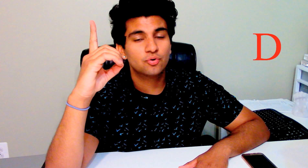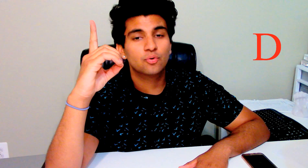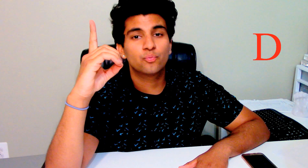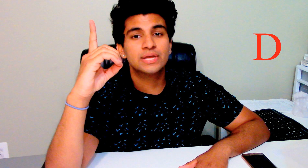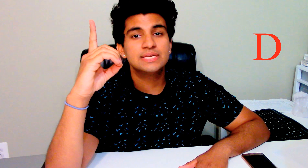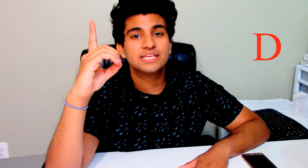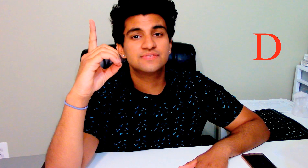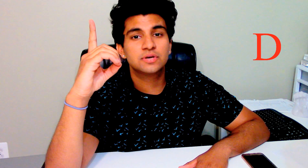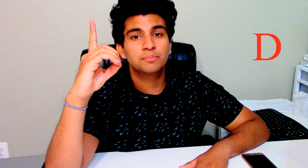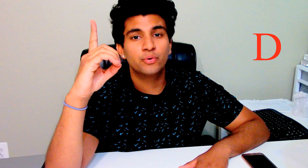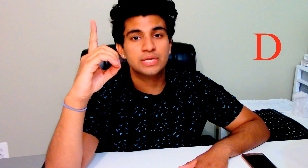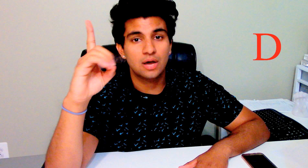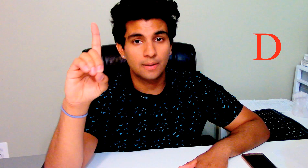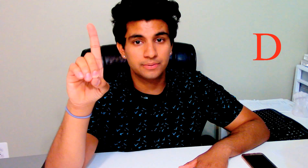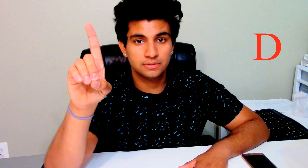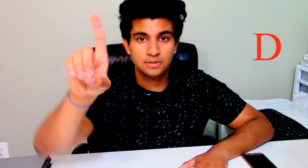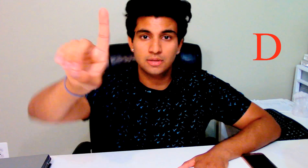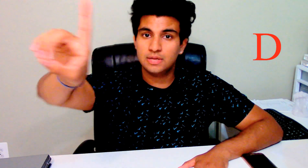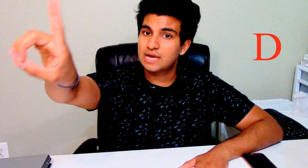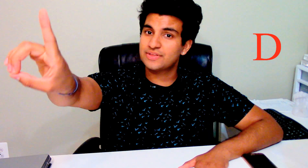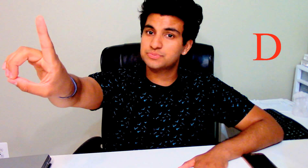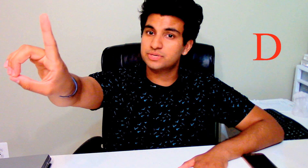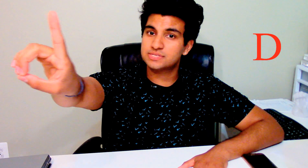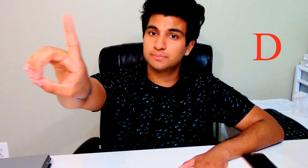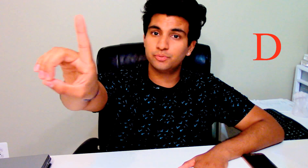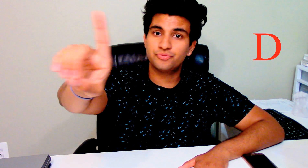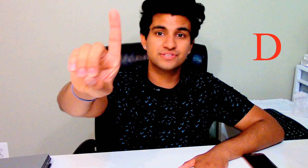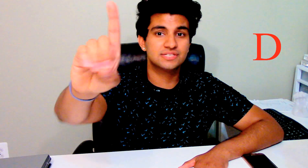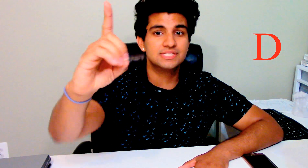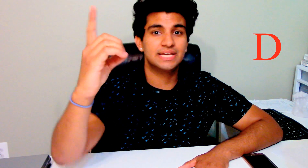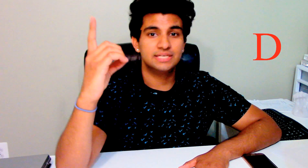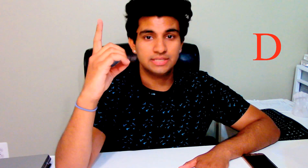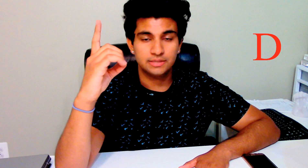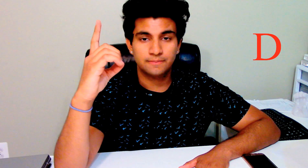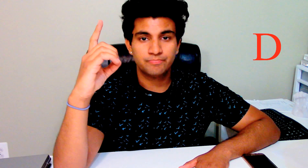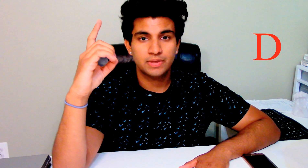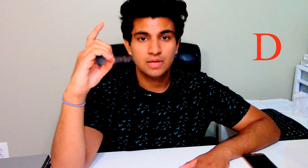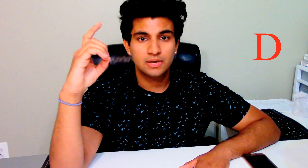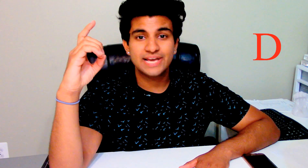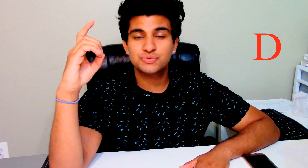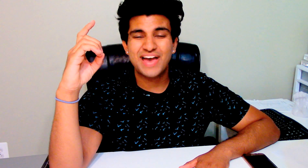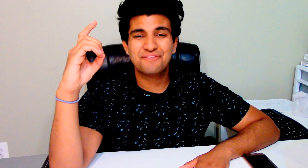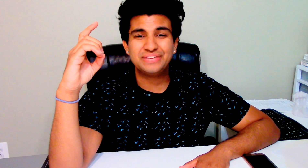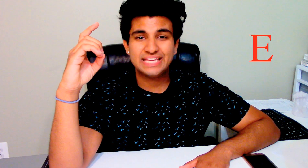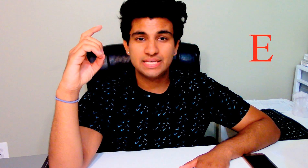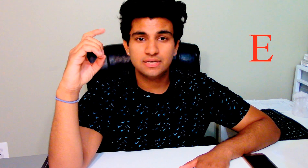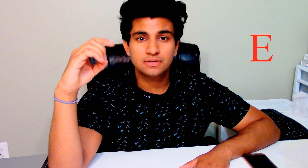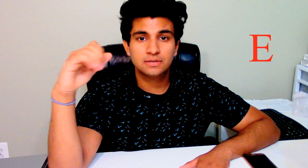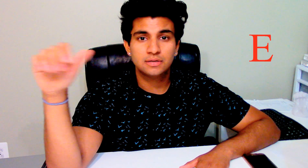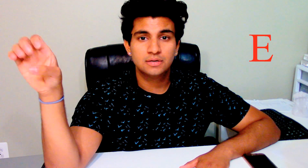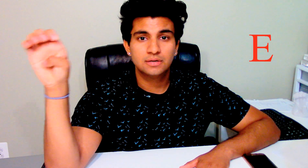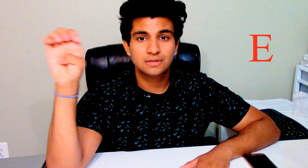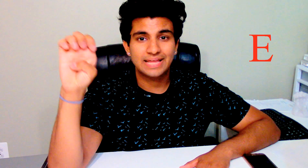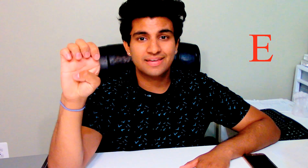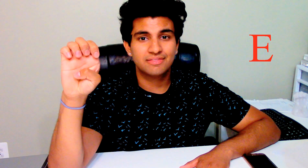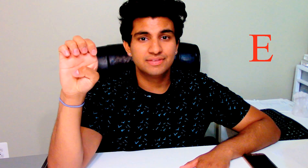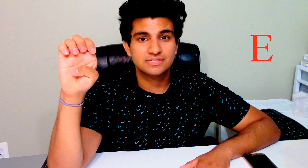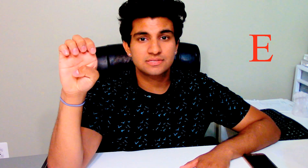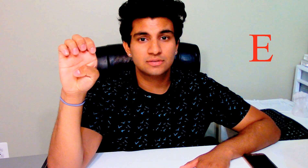your index finger pointing up. And that's pretty simple. This is a D. Next we have E, like this,